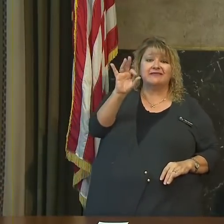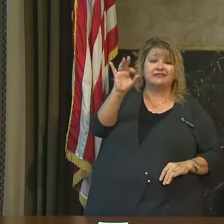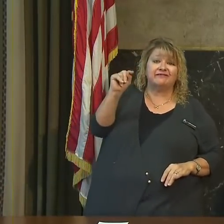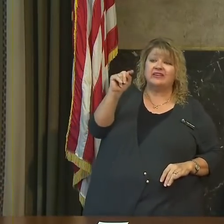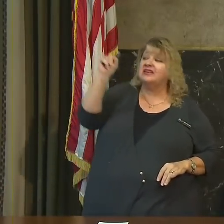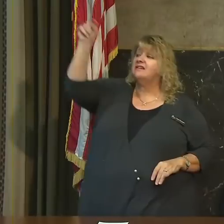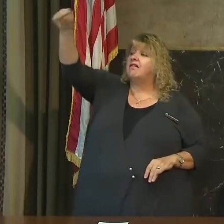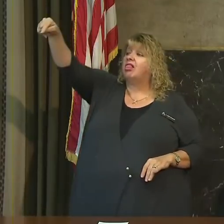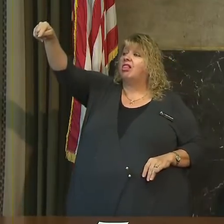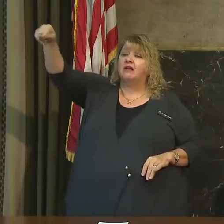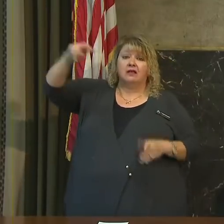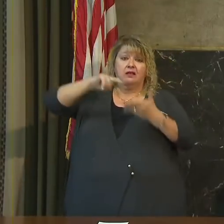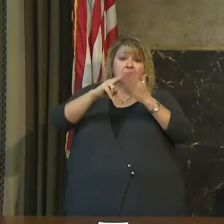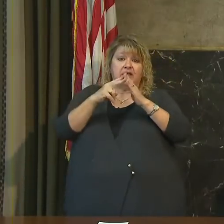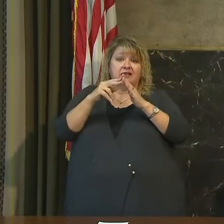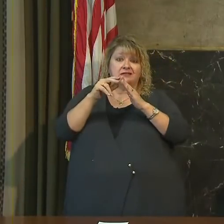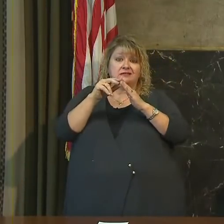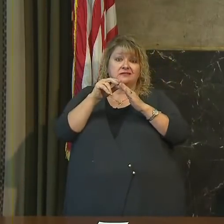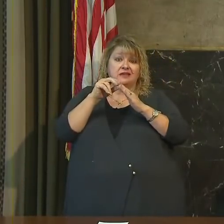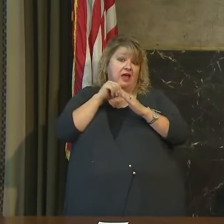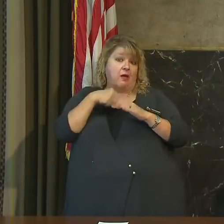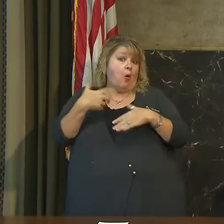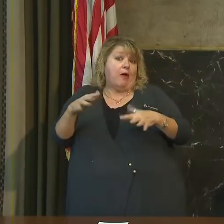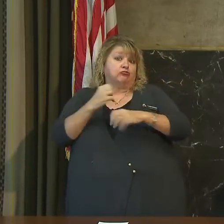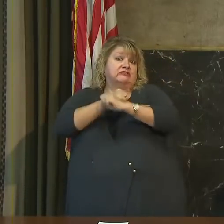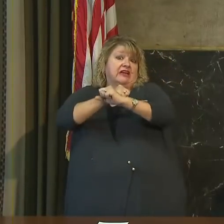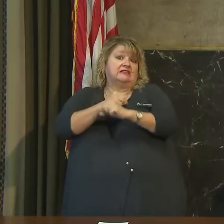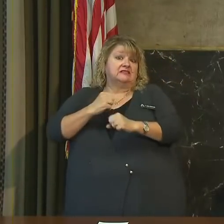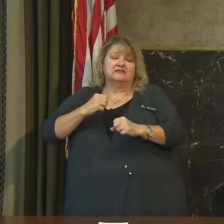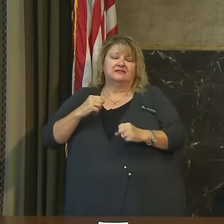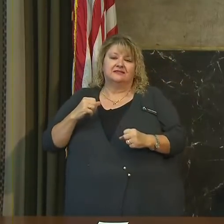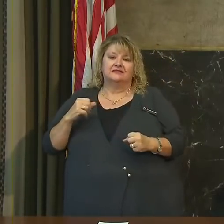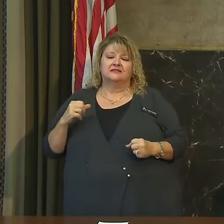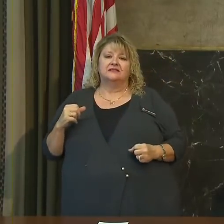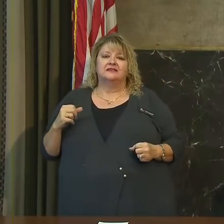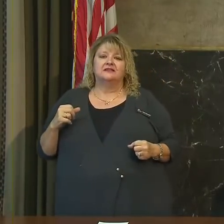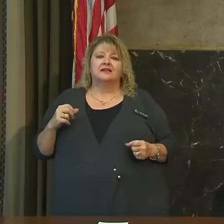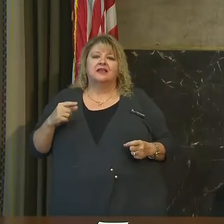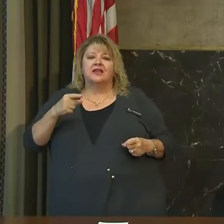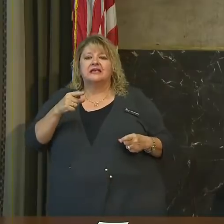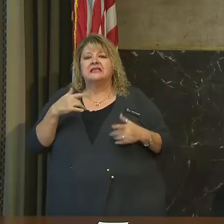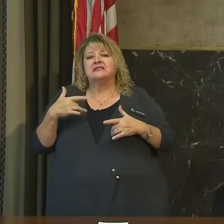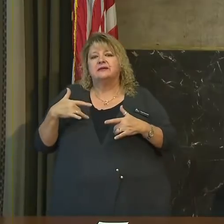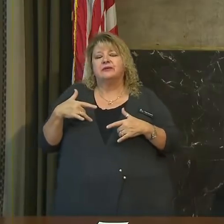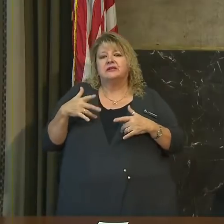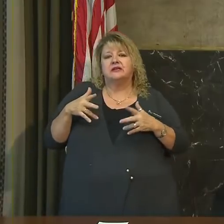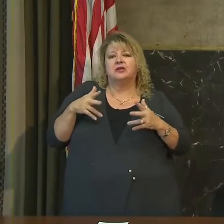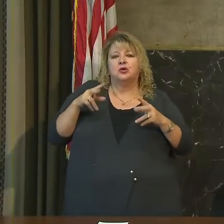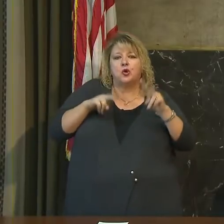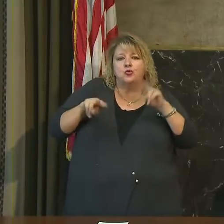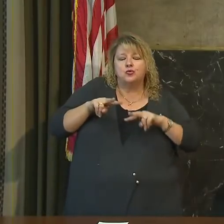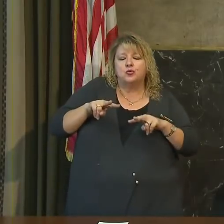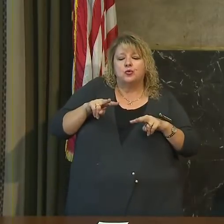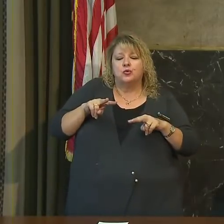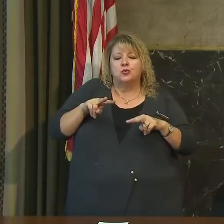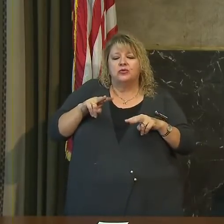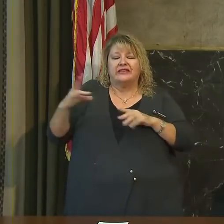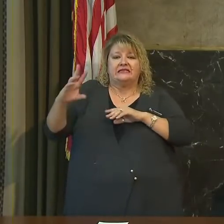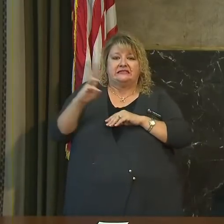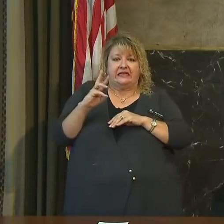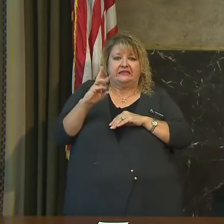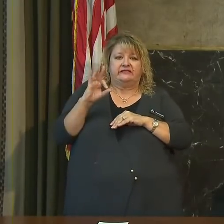people are concerned about an exposure and they talk to the contact tracing team, they typically go through risk-benefit and make